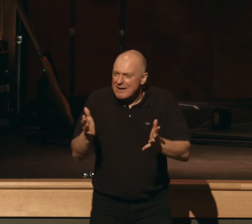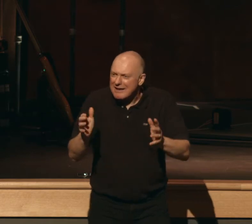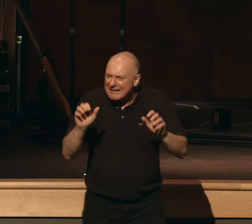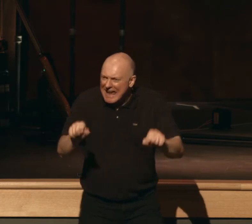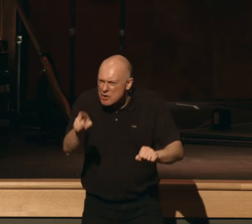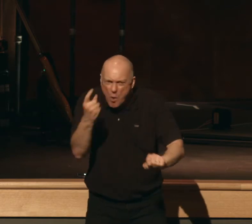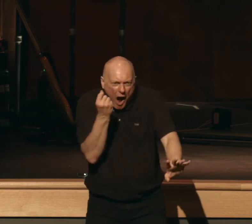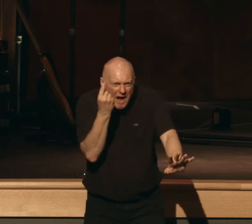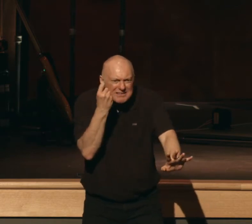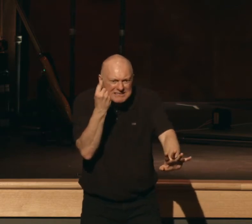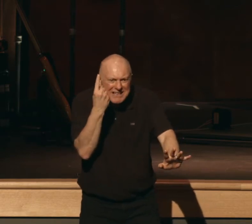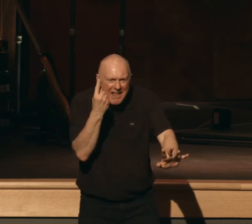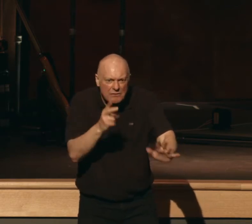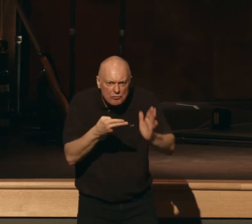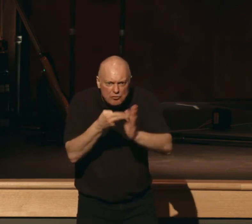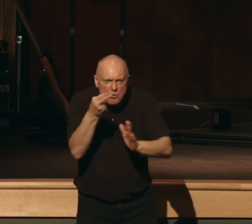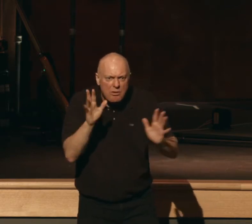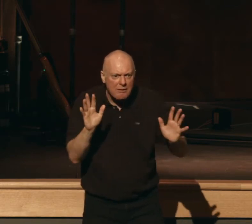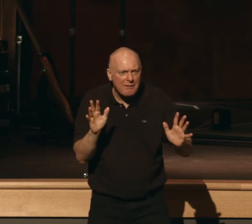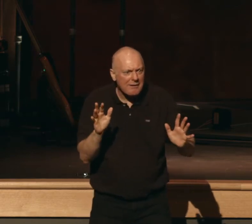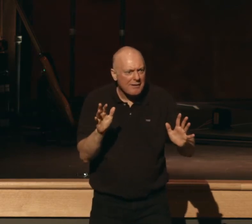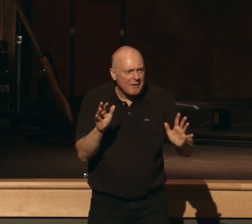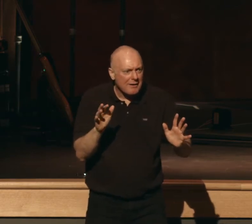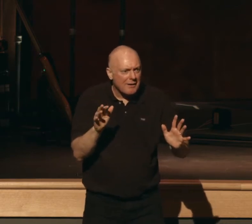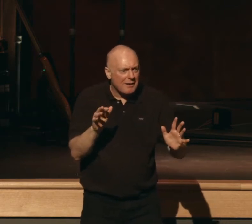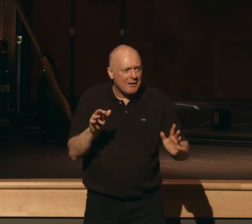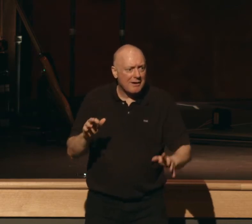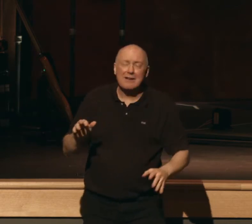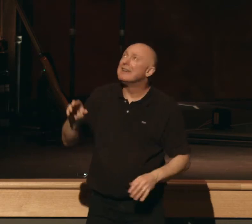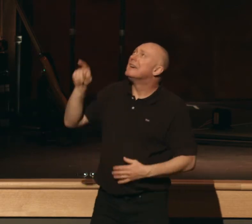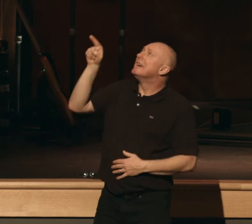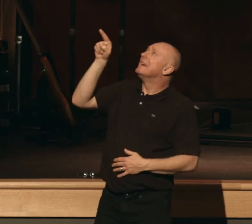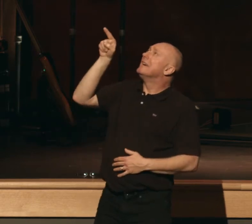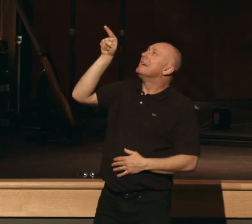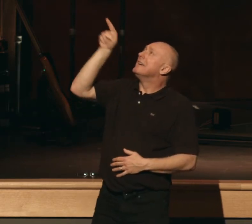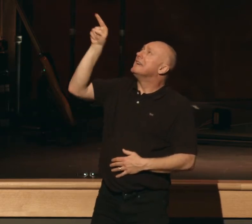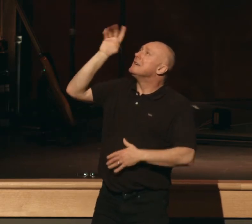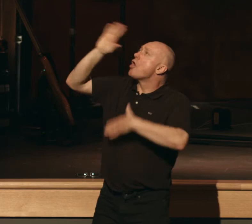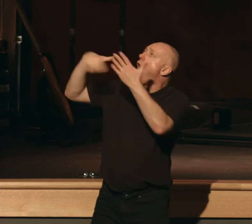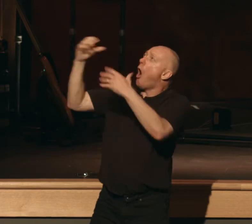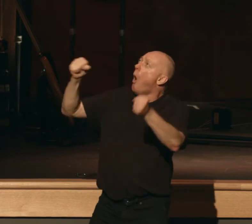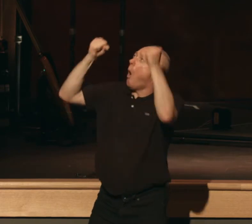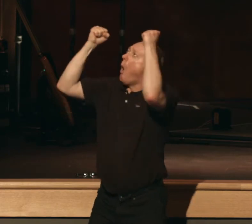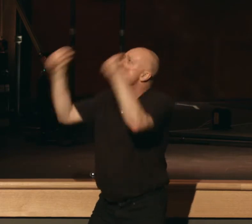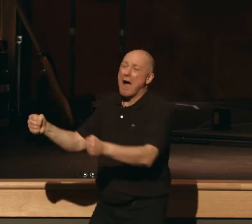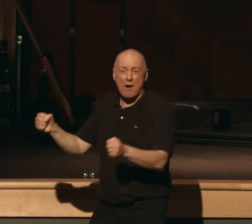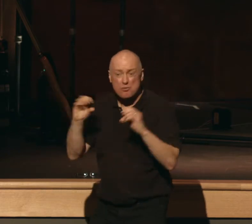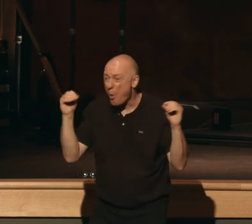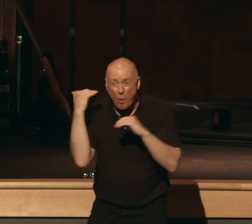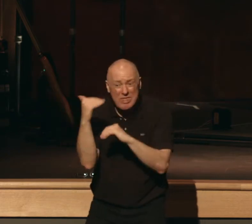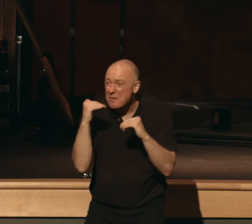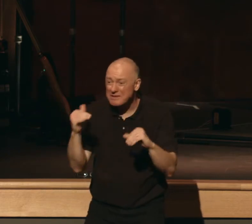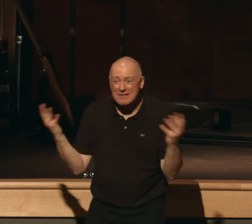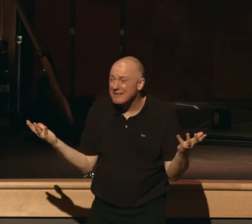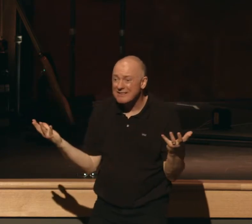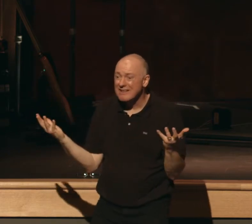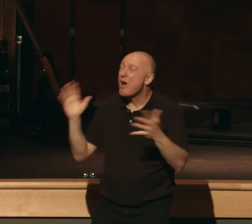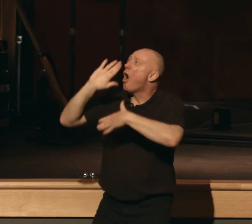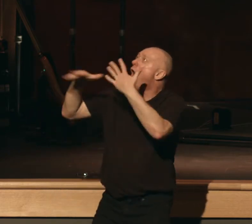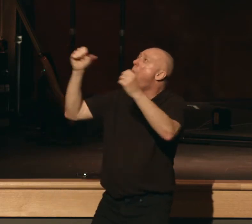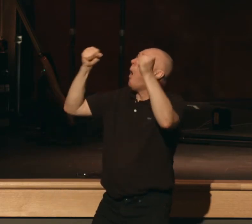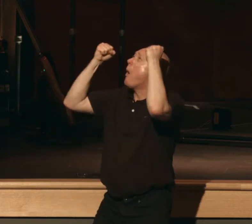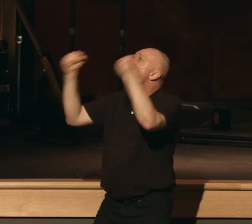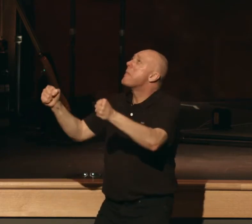Can you grasp the reality that the one who is all-powerful, the one who has all